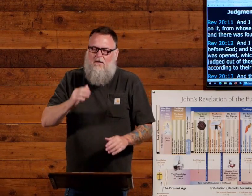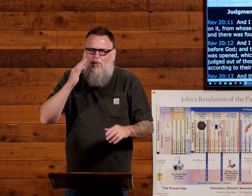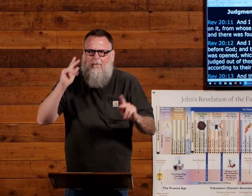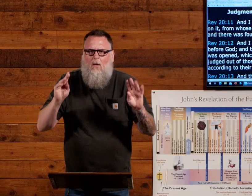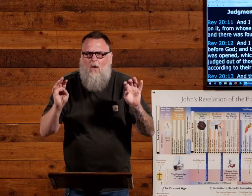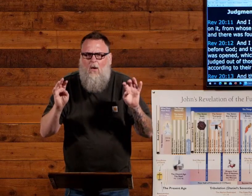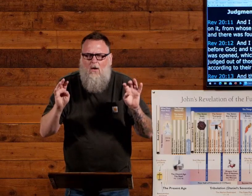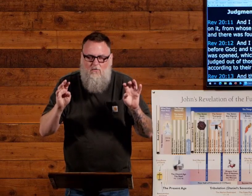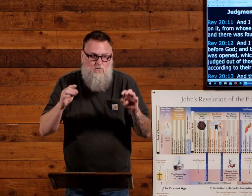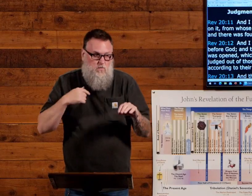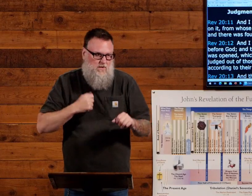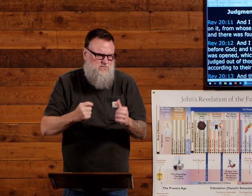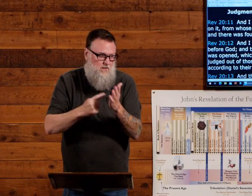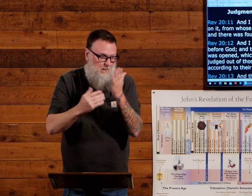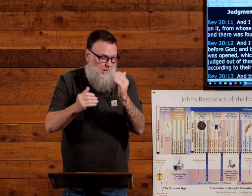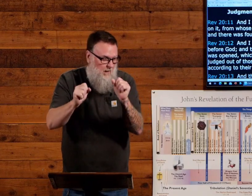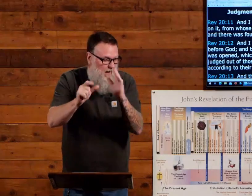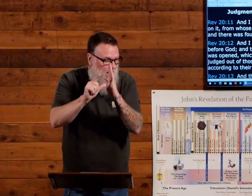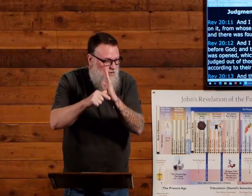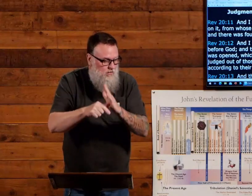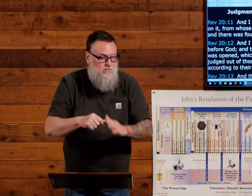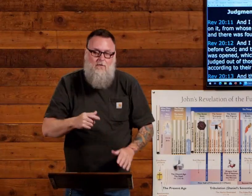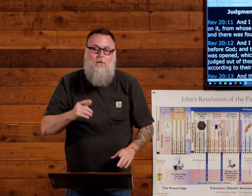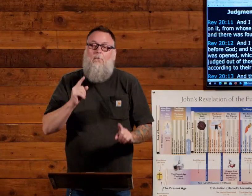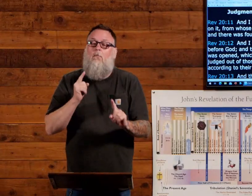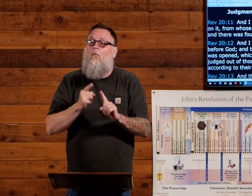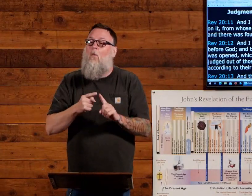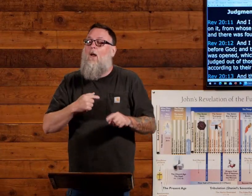They're ranks. I know people kind of get interested in that. We can talk about that some